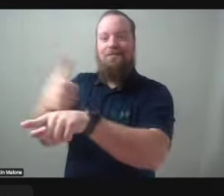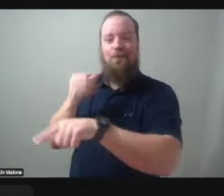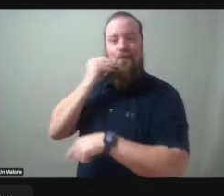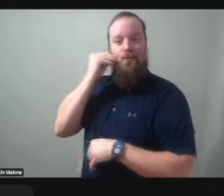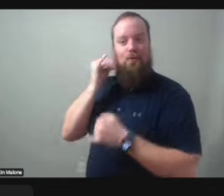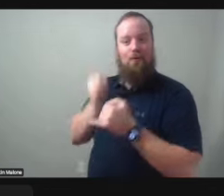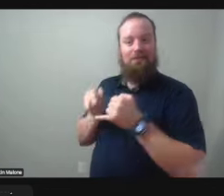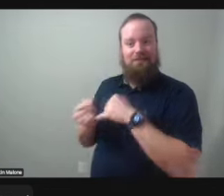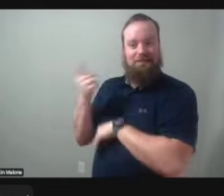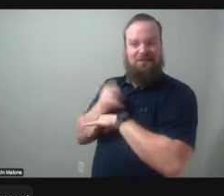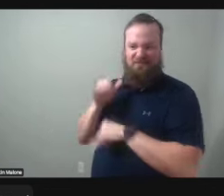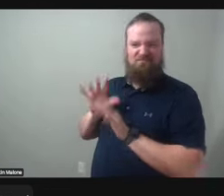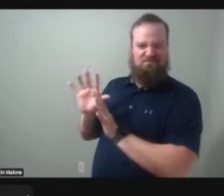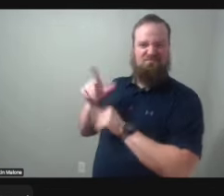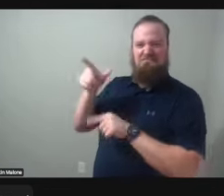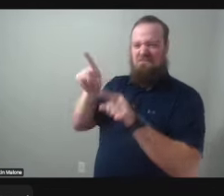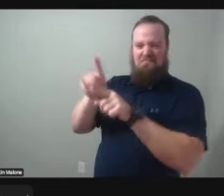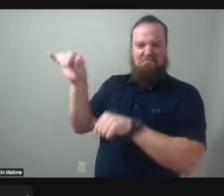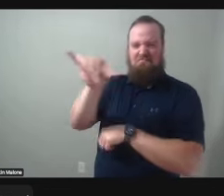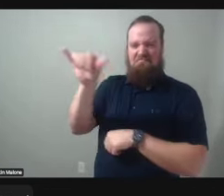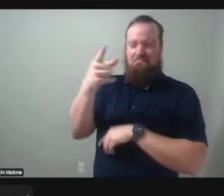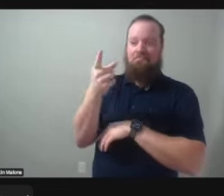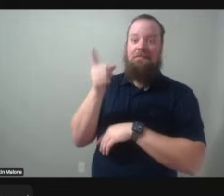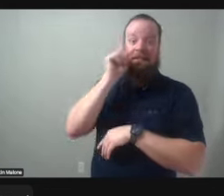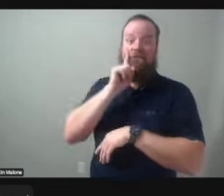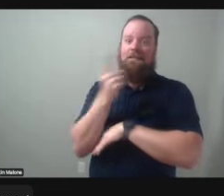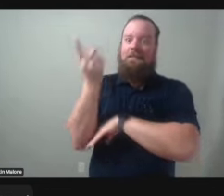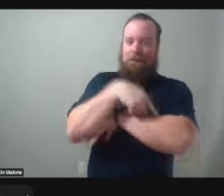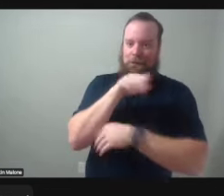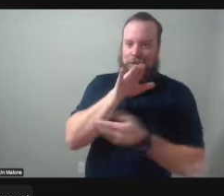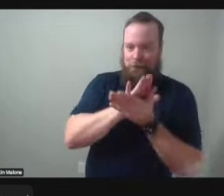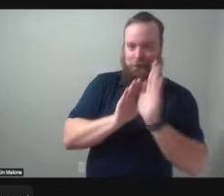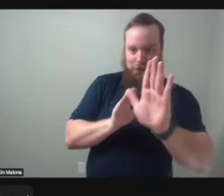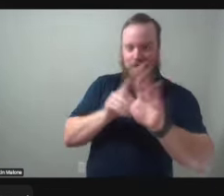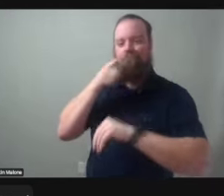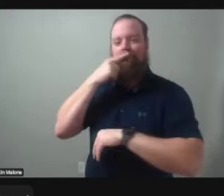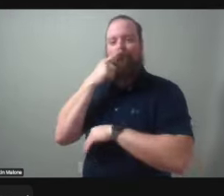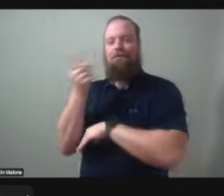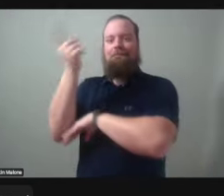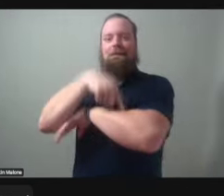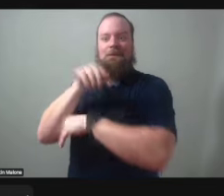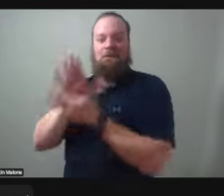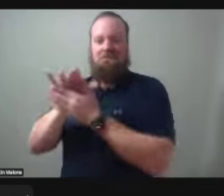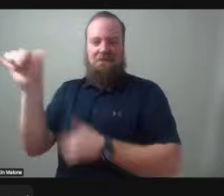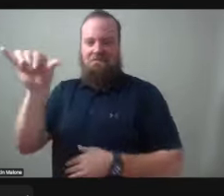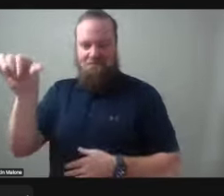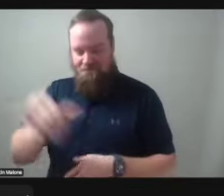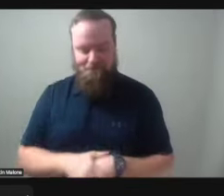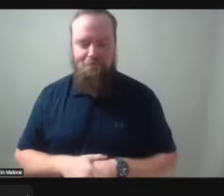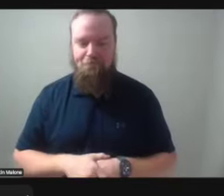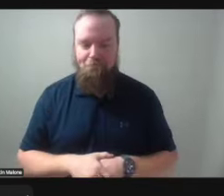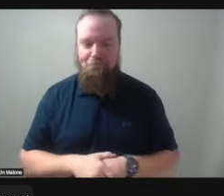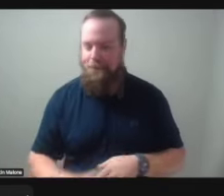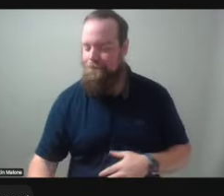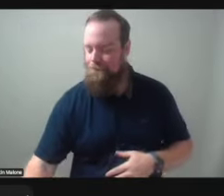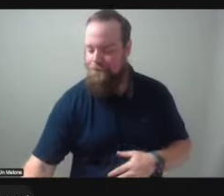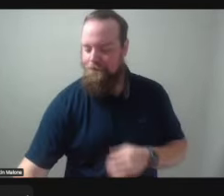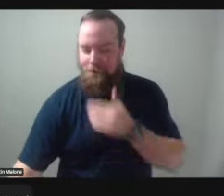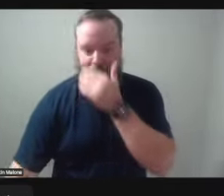night. So they travel, they commute um, to a day